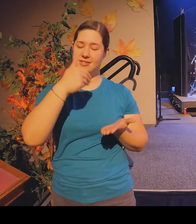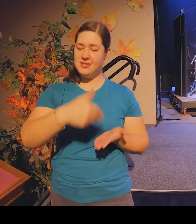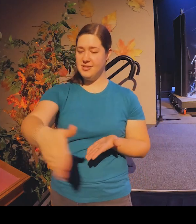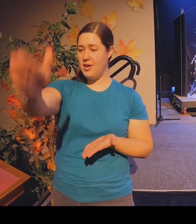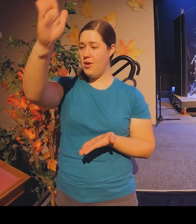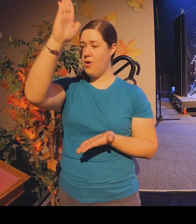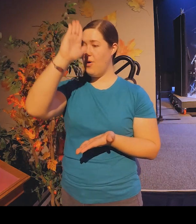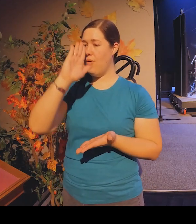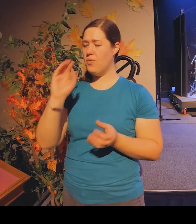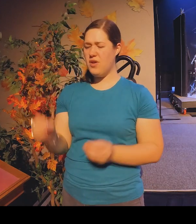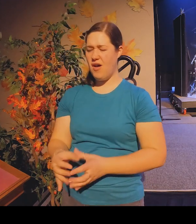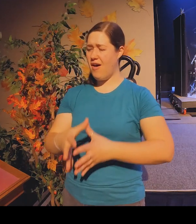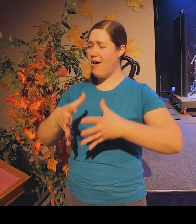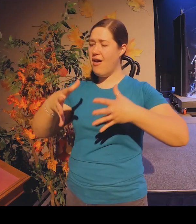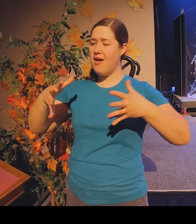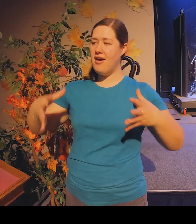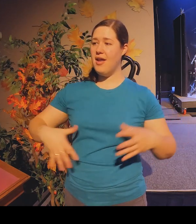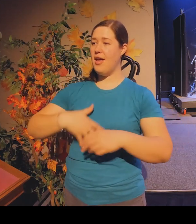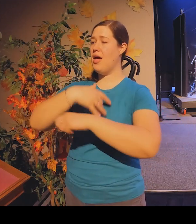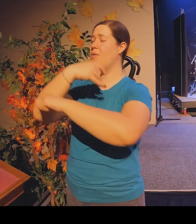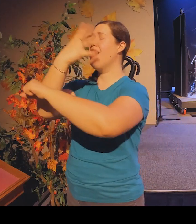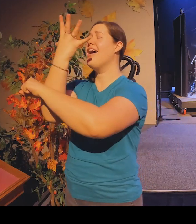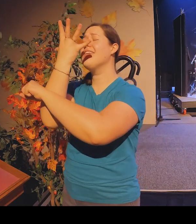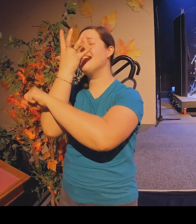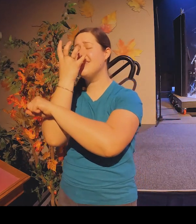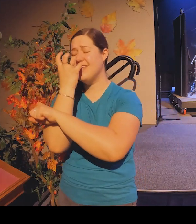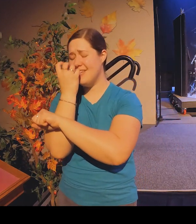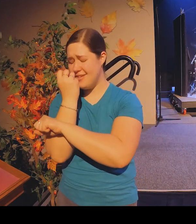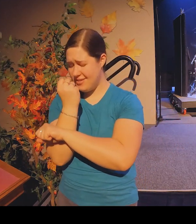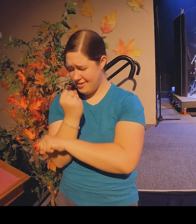righteousness. Oh, God, how I